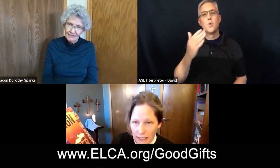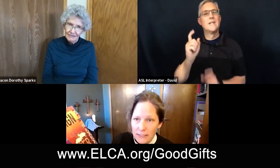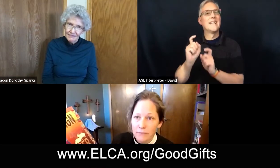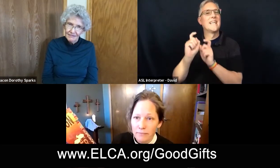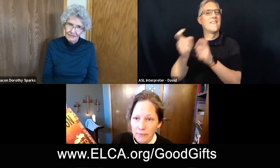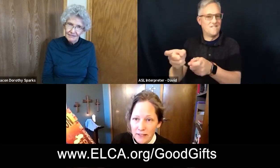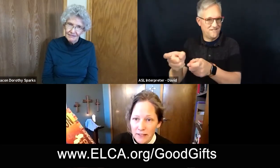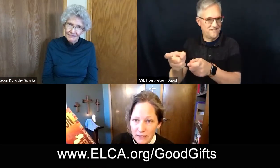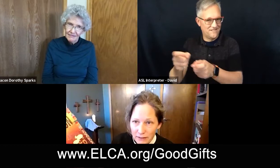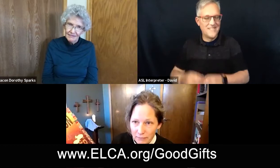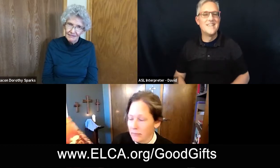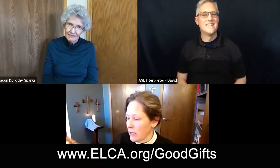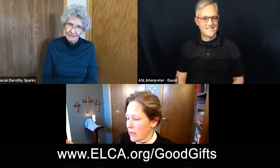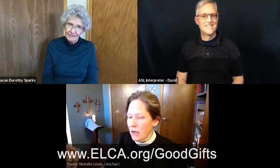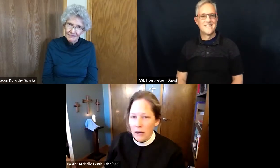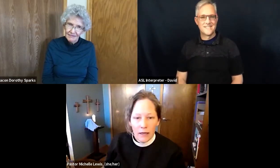GOODGIFTS.